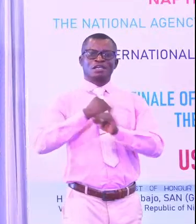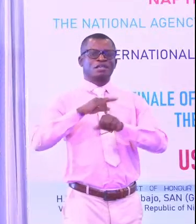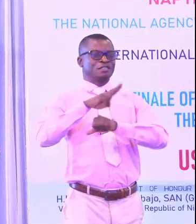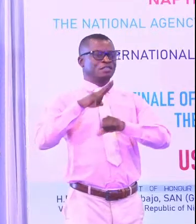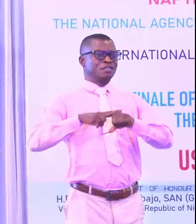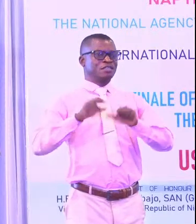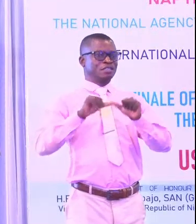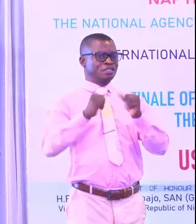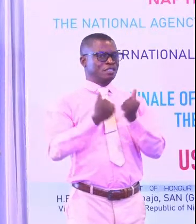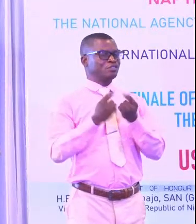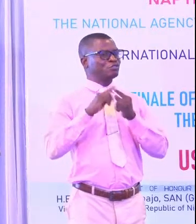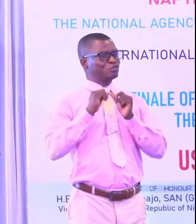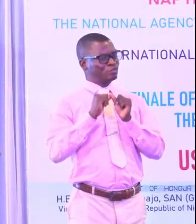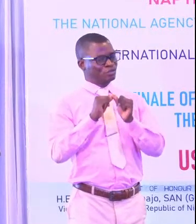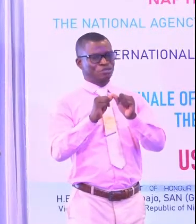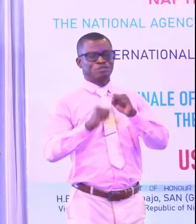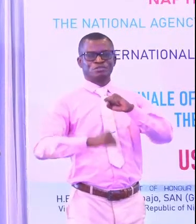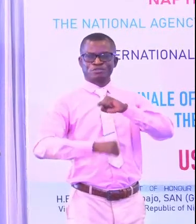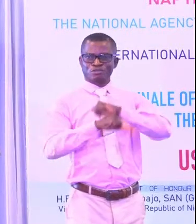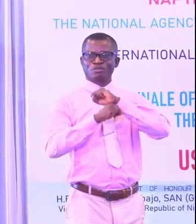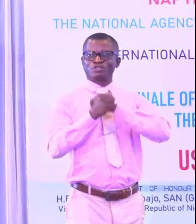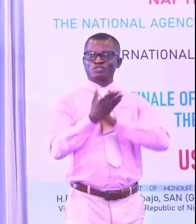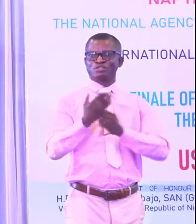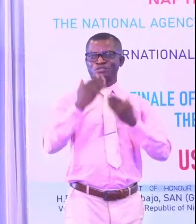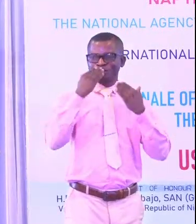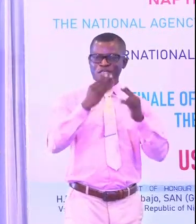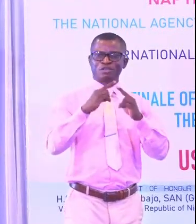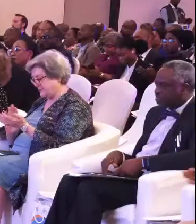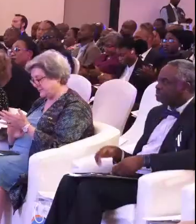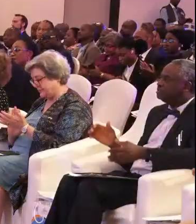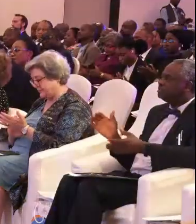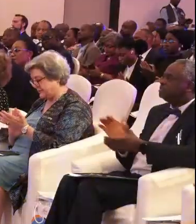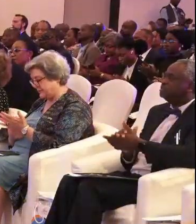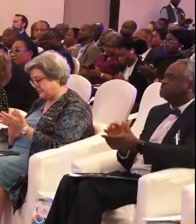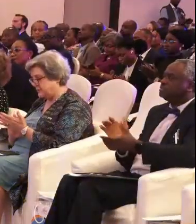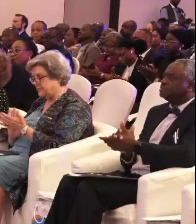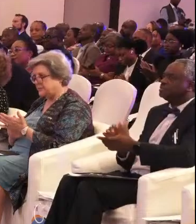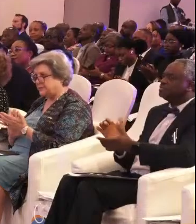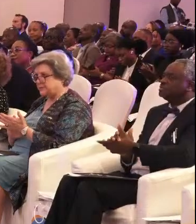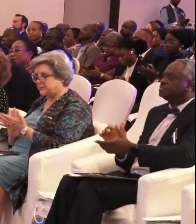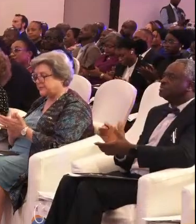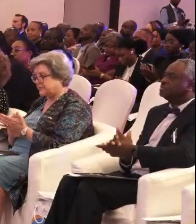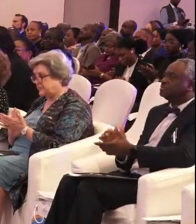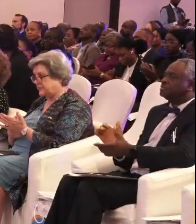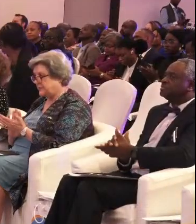agencies, to continue supporting you. Thank you very much.